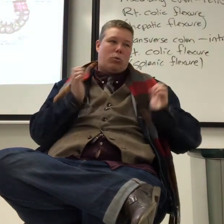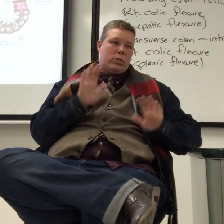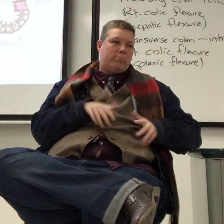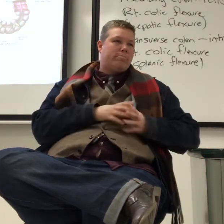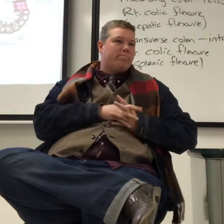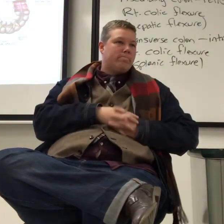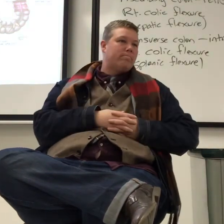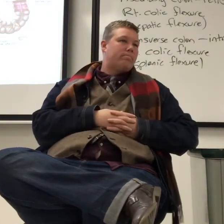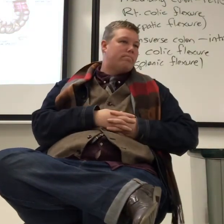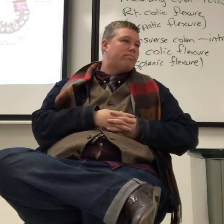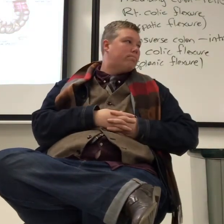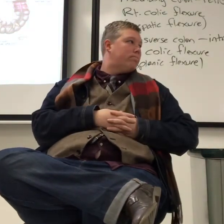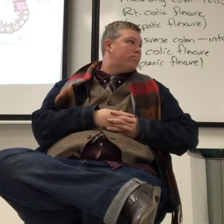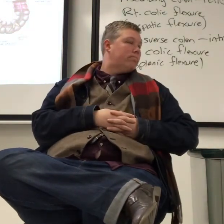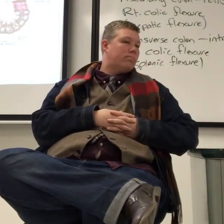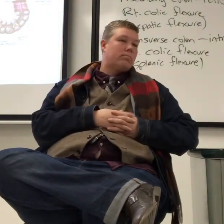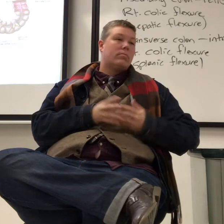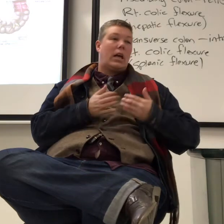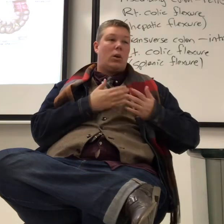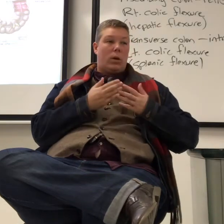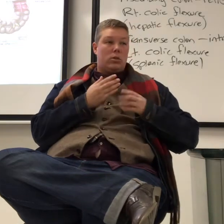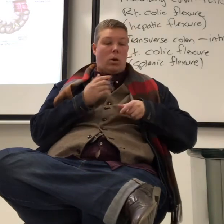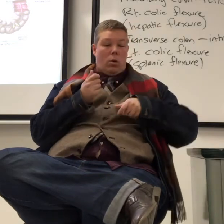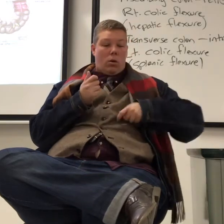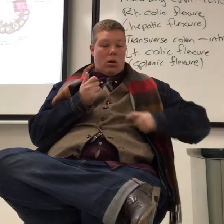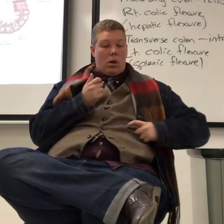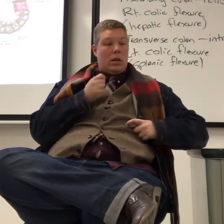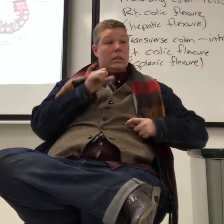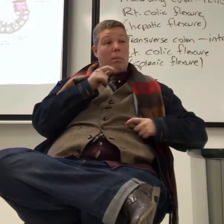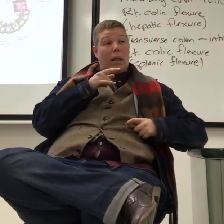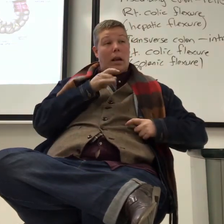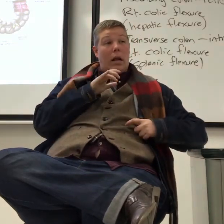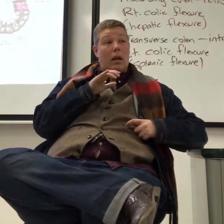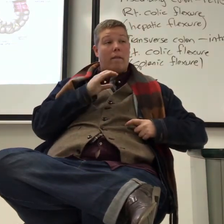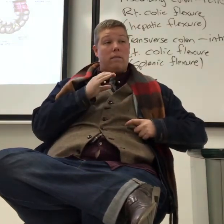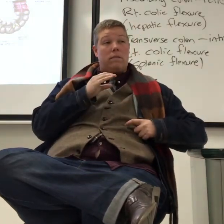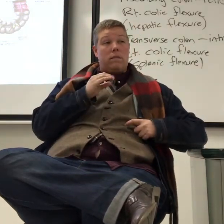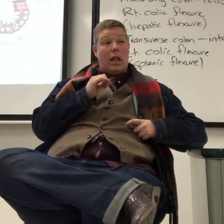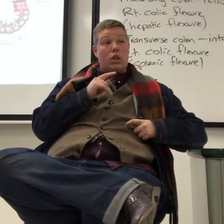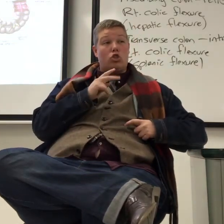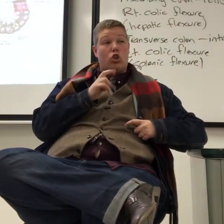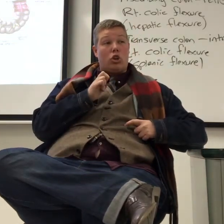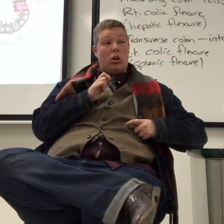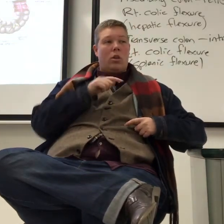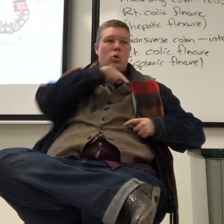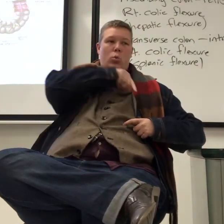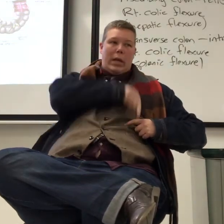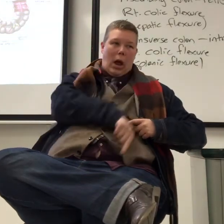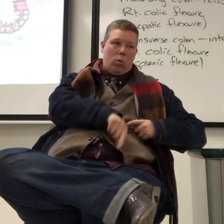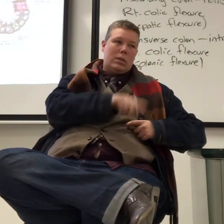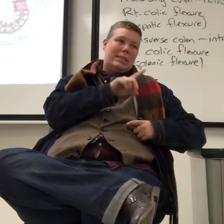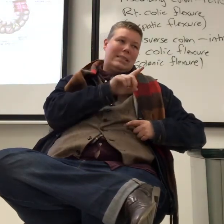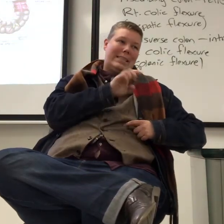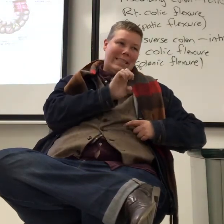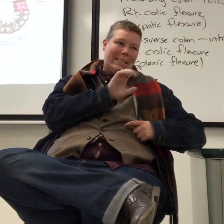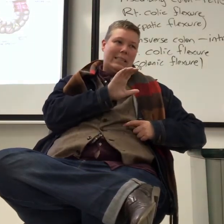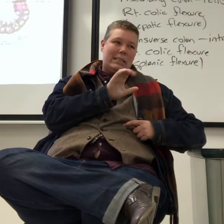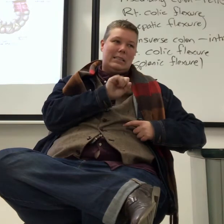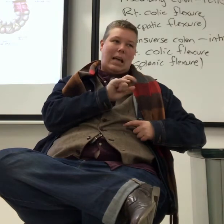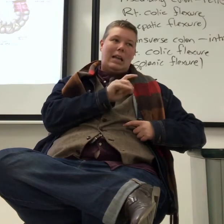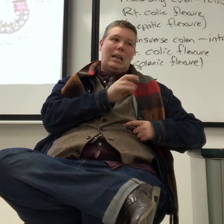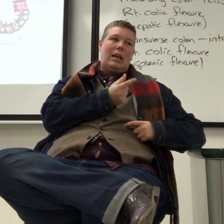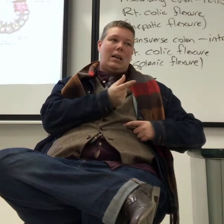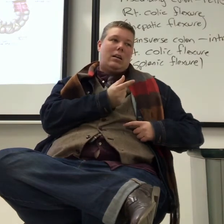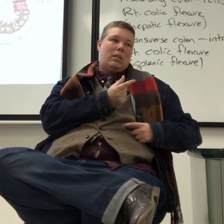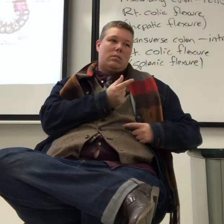Right, well anyways, after you get to the splenic flexure, then you just go down. They call it the descending colon. Let me, here's